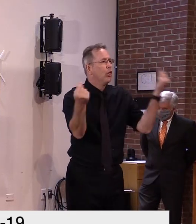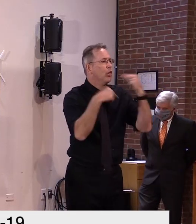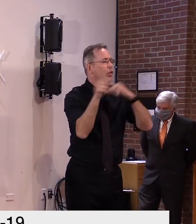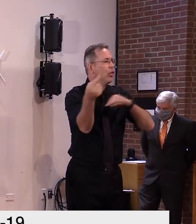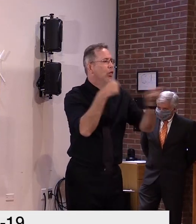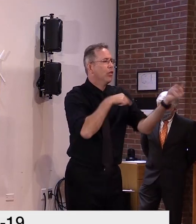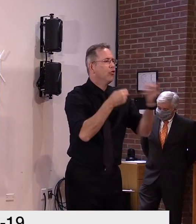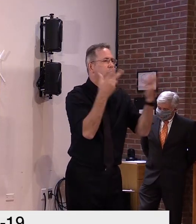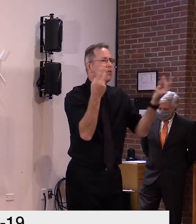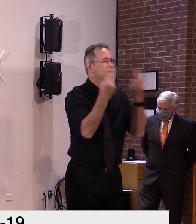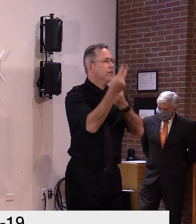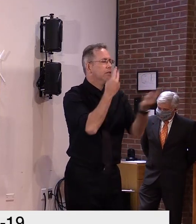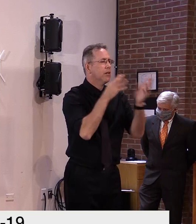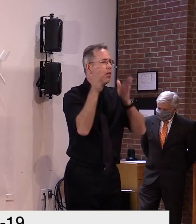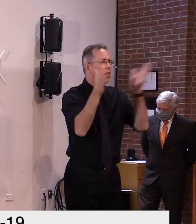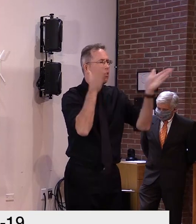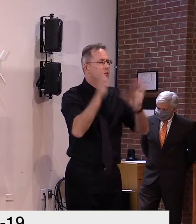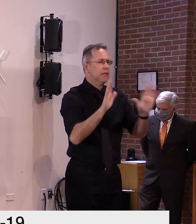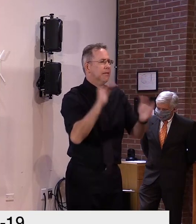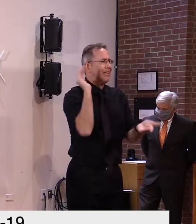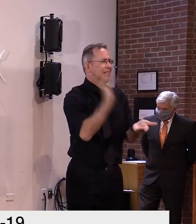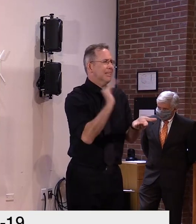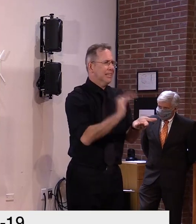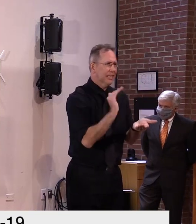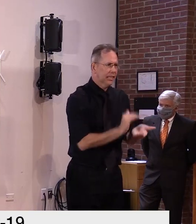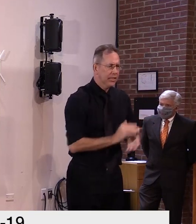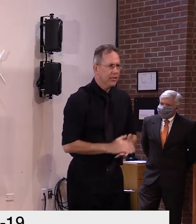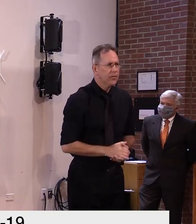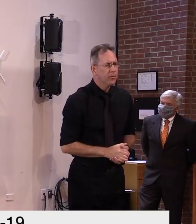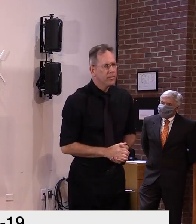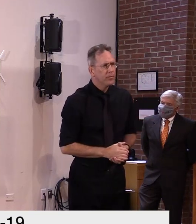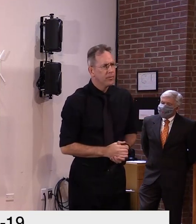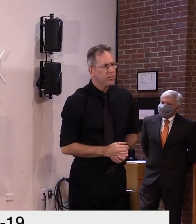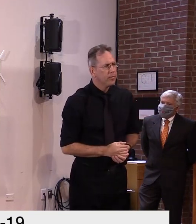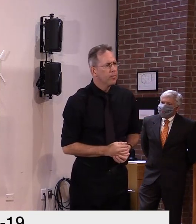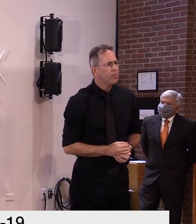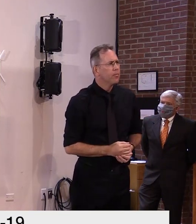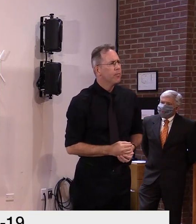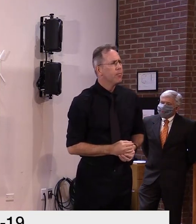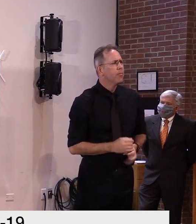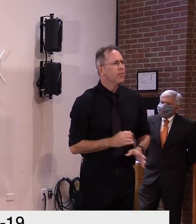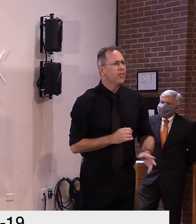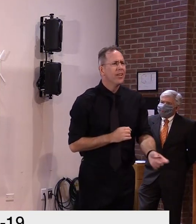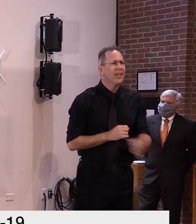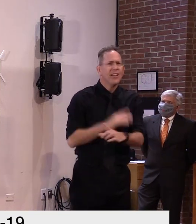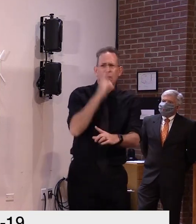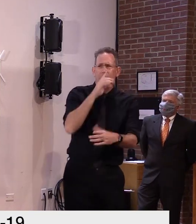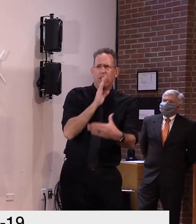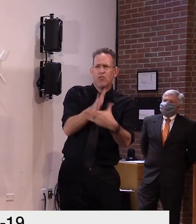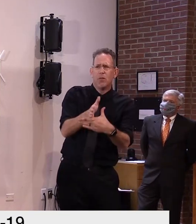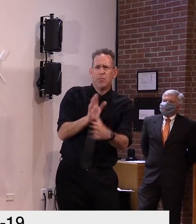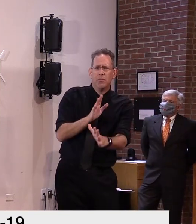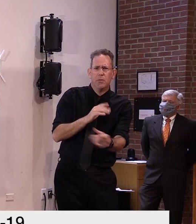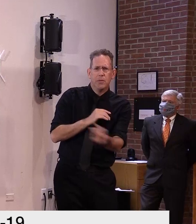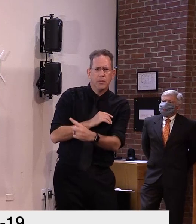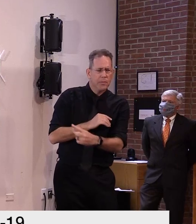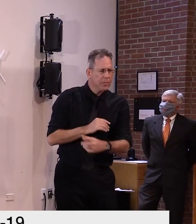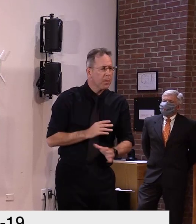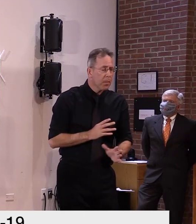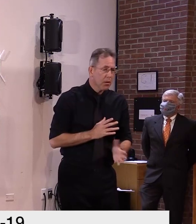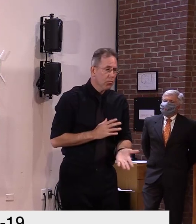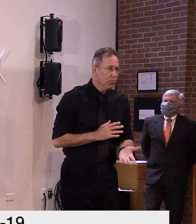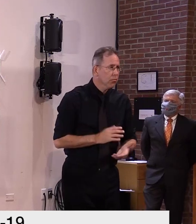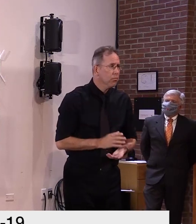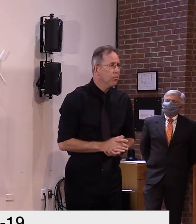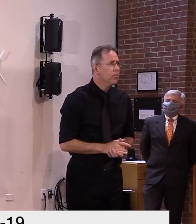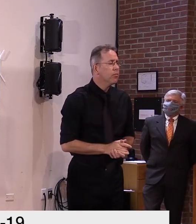Okay, and just another question for Governor Scott. Can I just interrupt you for 1 second, Avery? Oh, absolutely. I